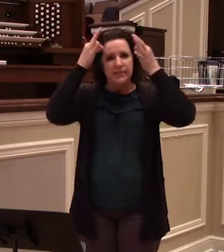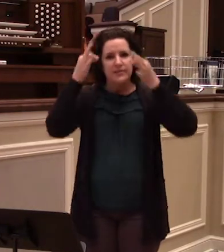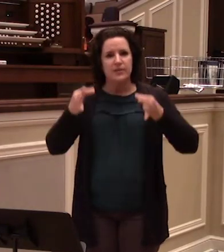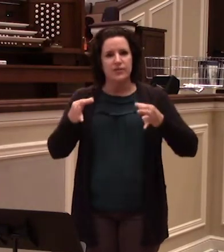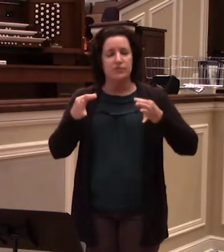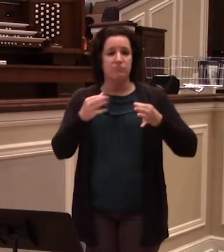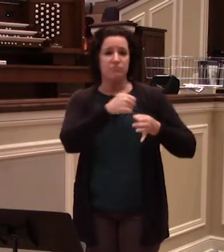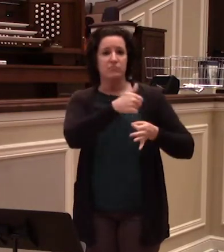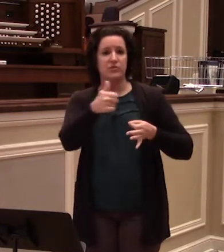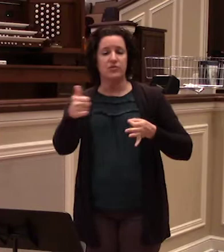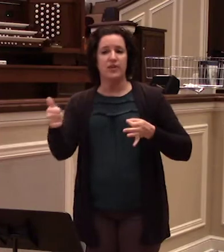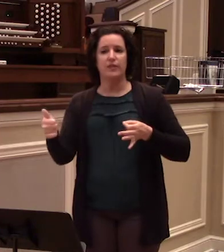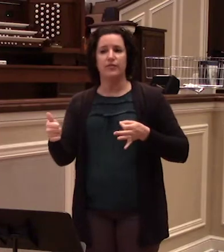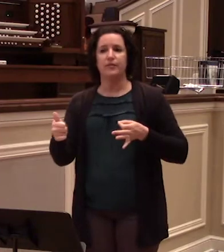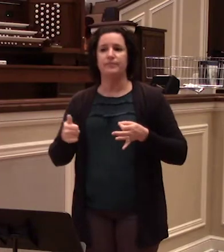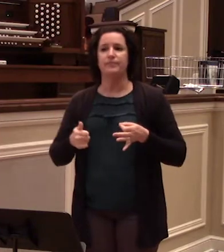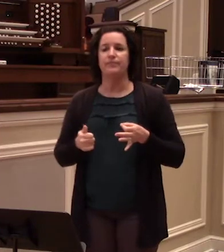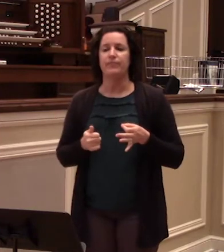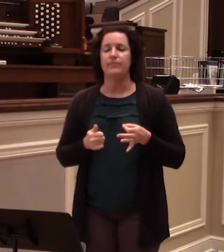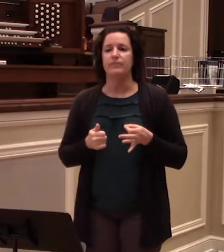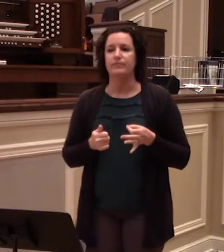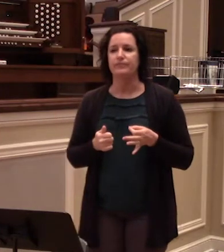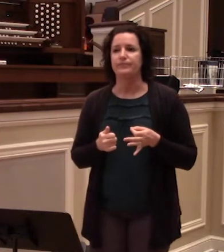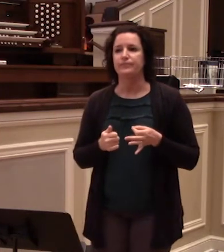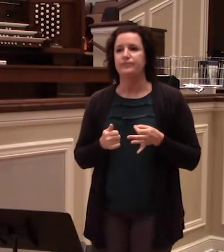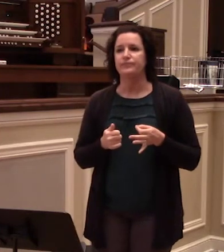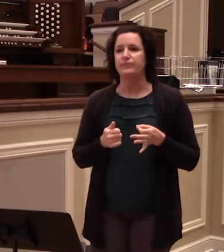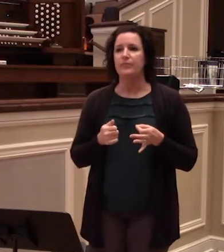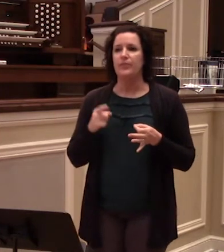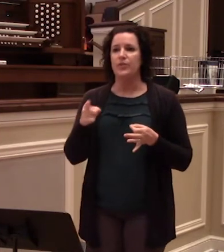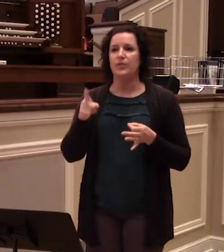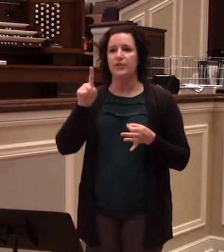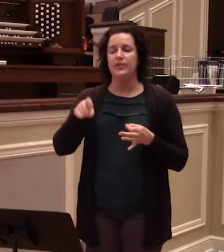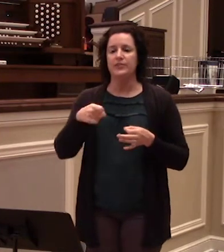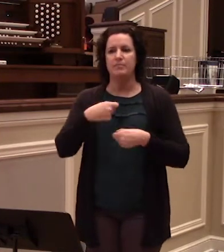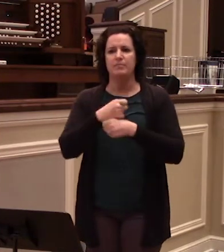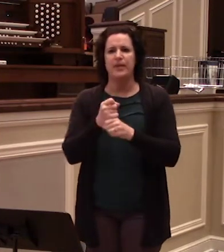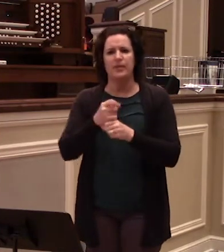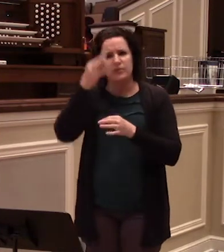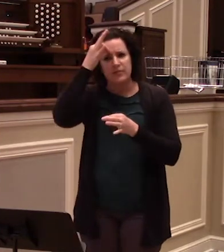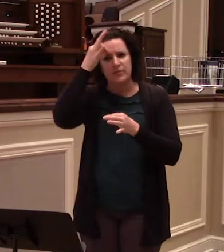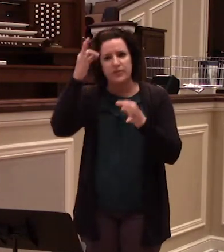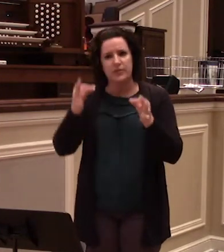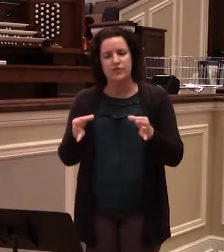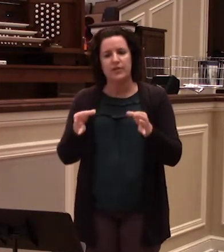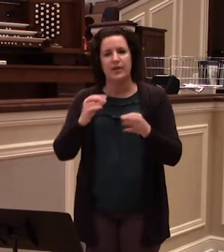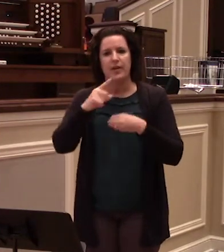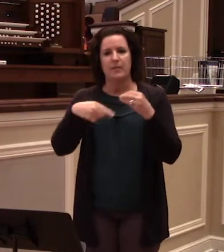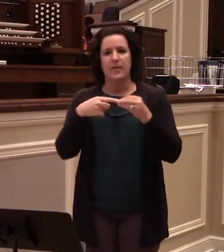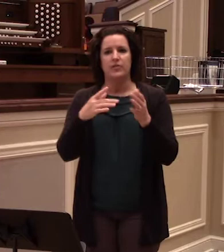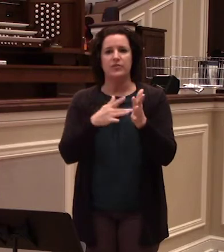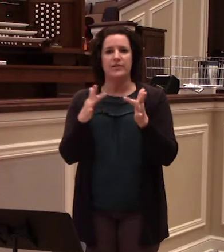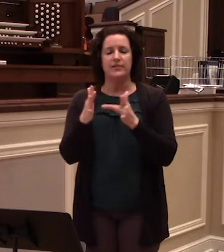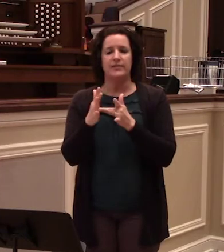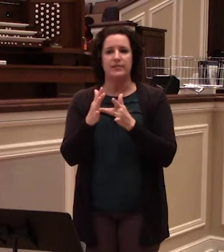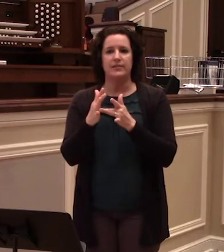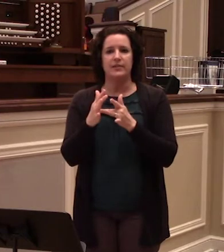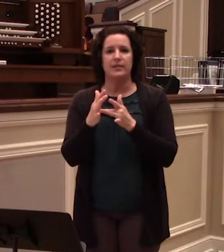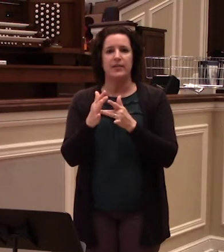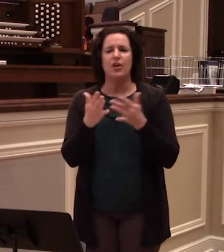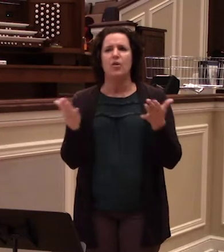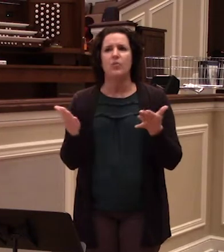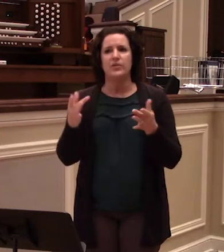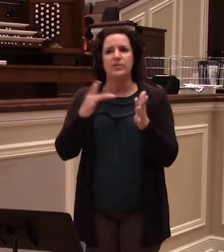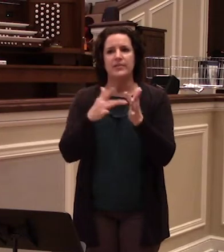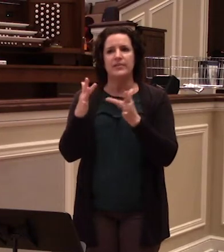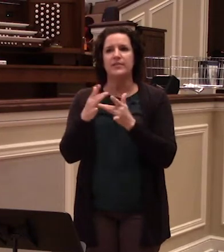says, this child is a sign that is appointed for the rise and the fall of many. You're going to have to make up your mind about Jesus and what he says about the Word and what he says